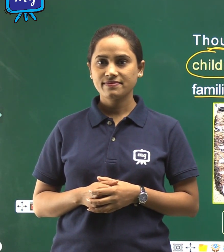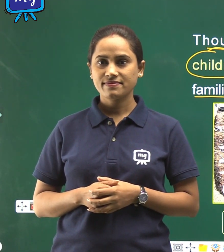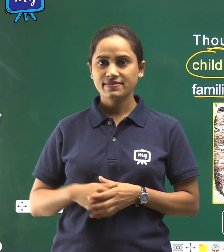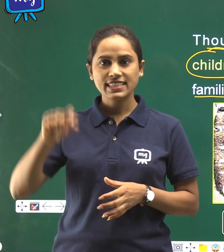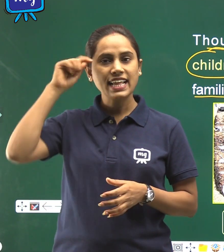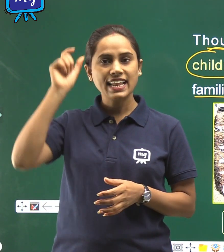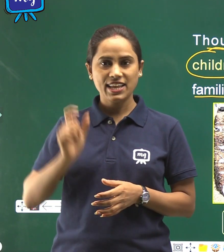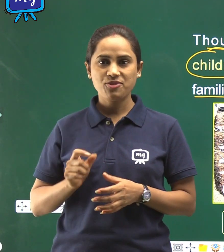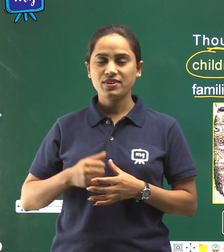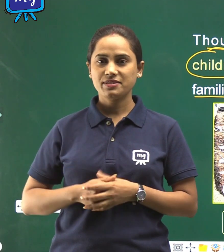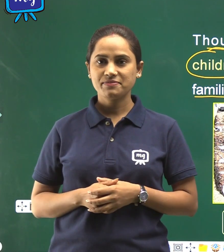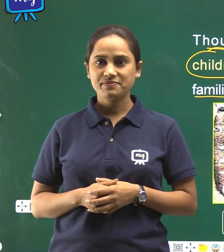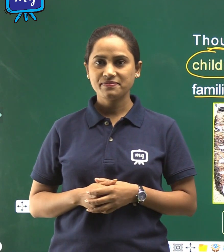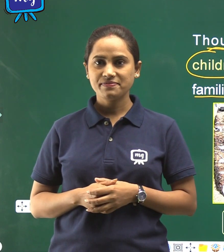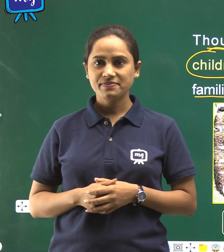live,